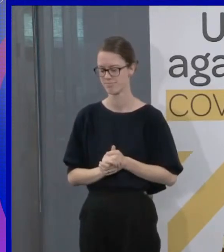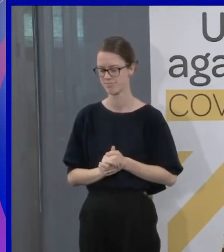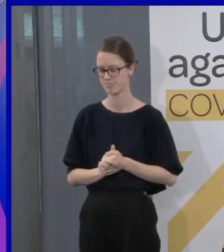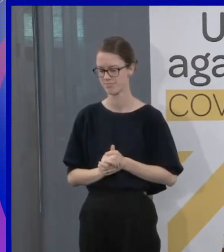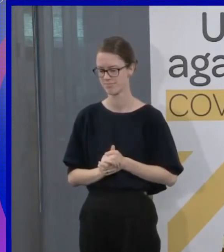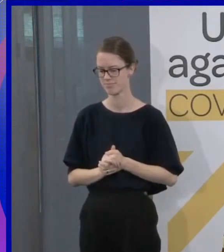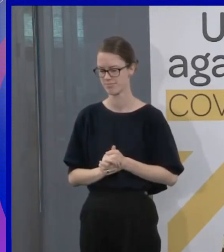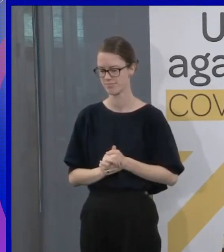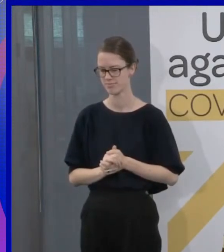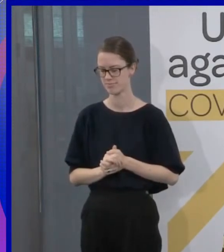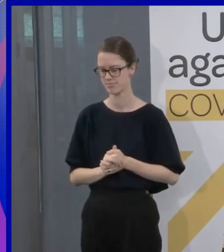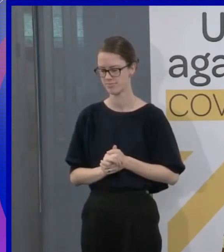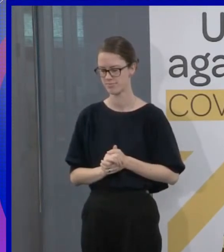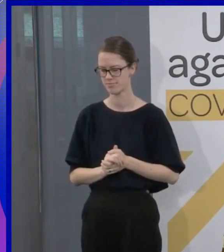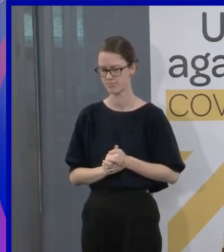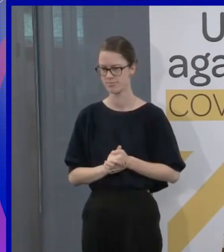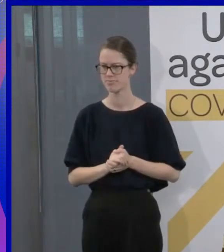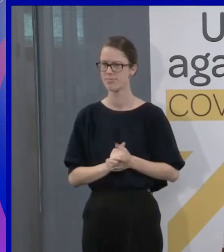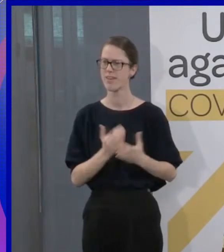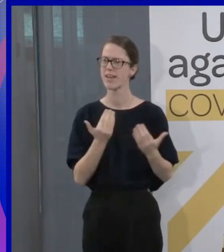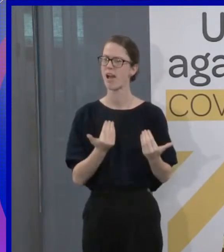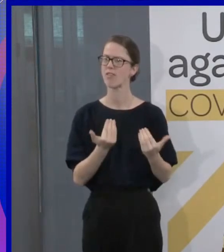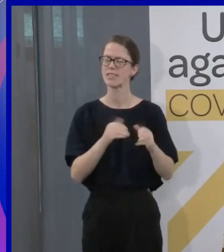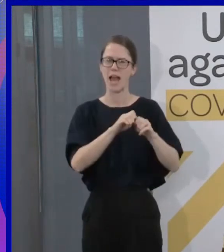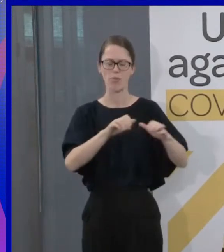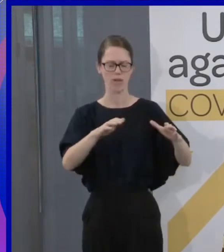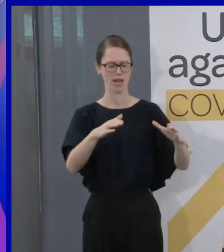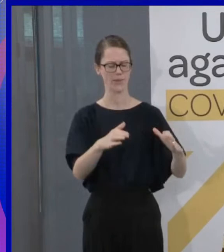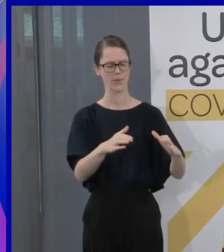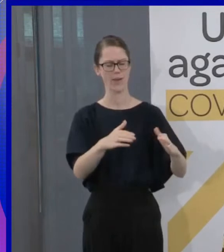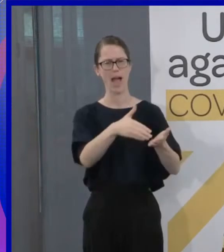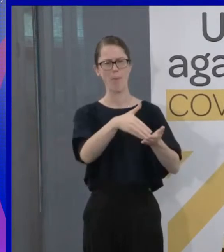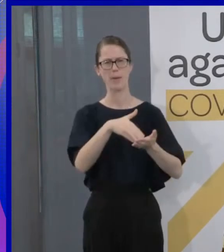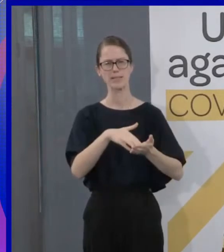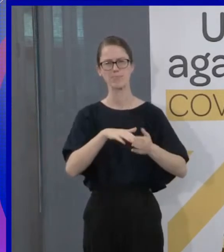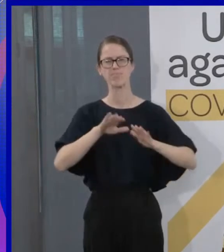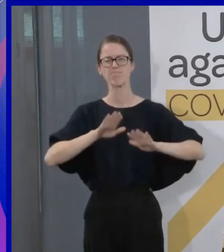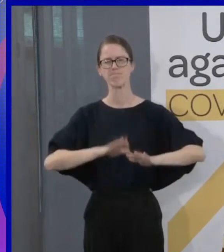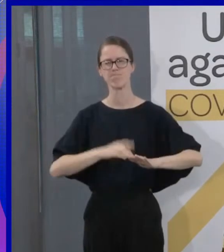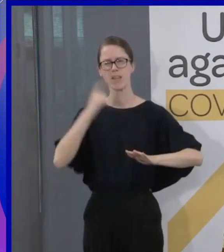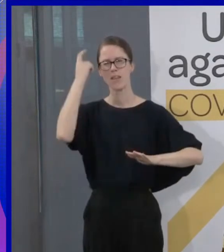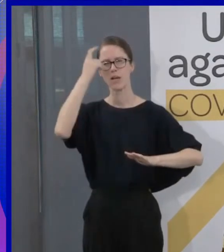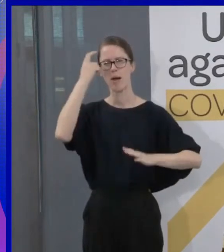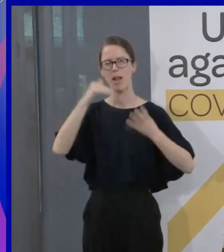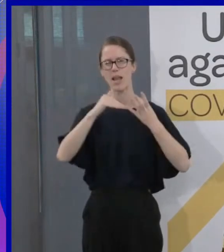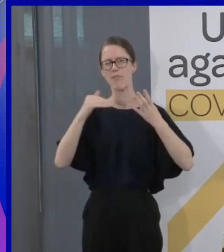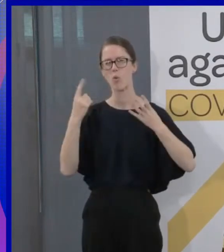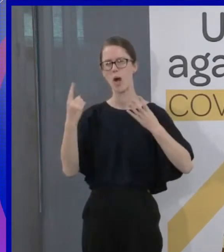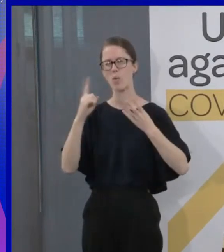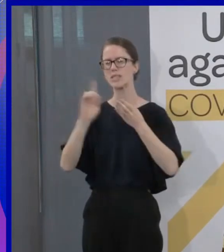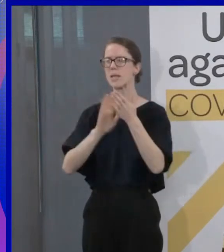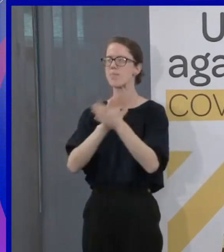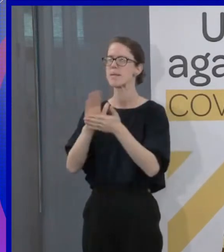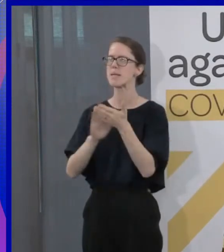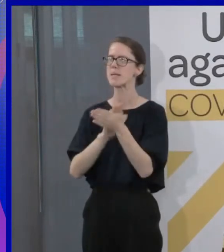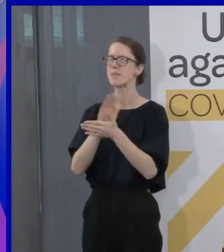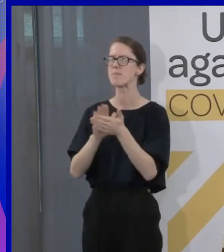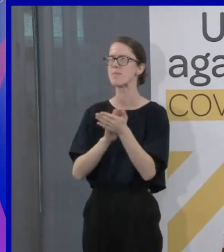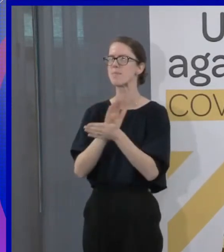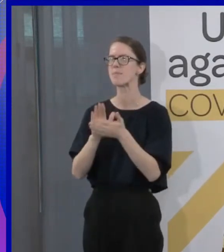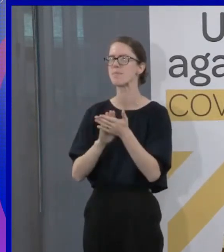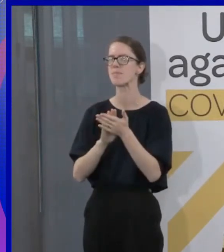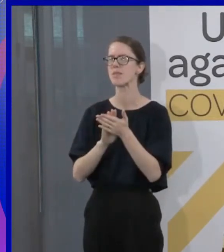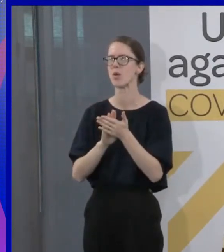think this outbreak will give us pause for thought about what alert level 1 looks like and what our kind of